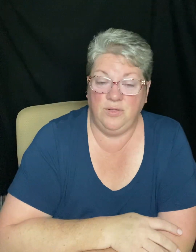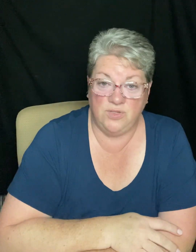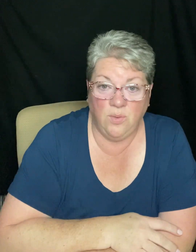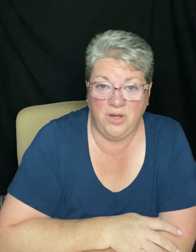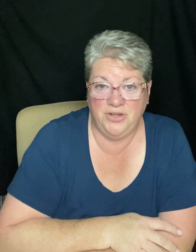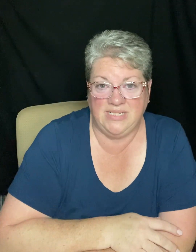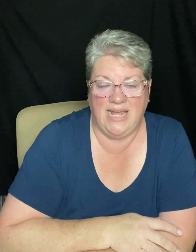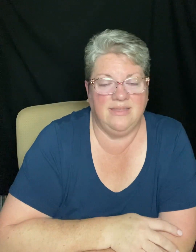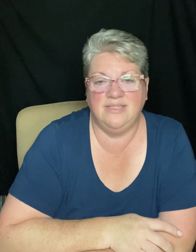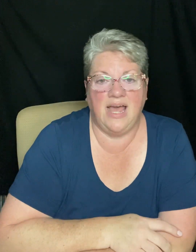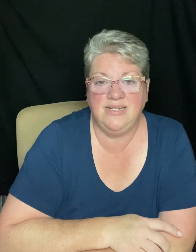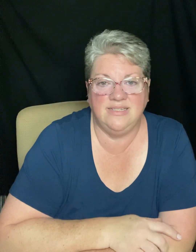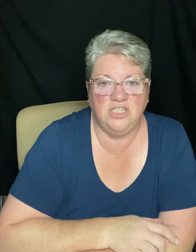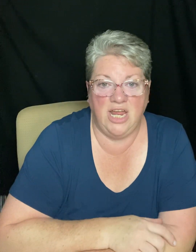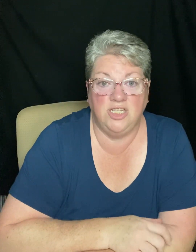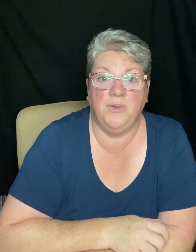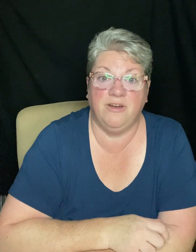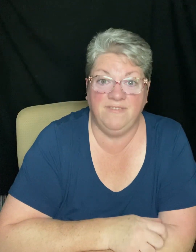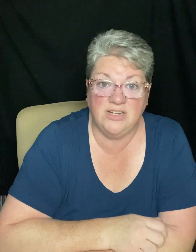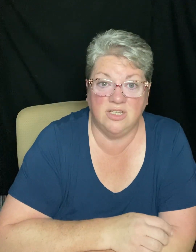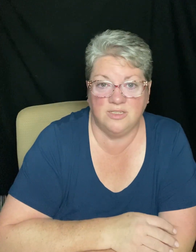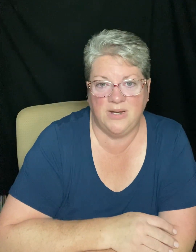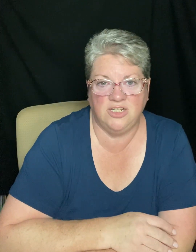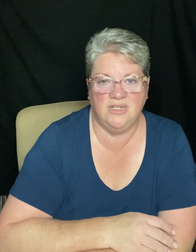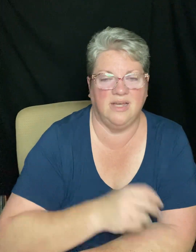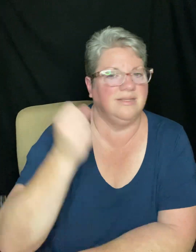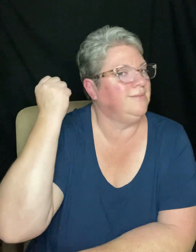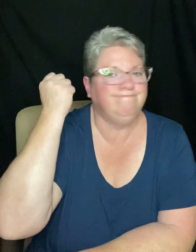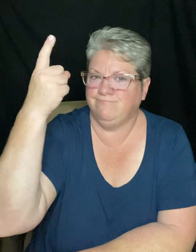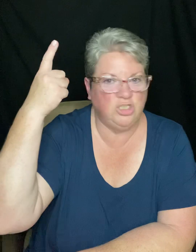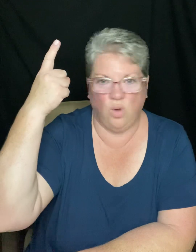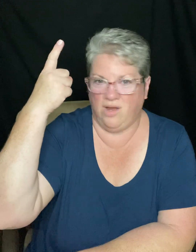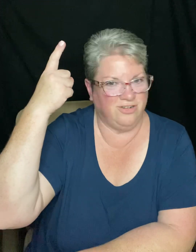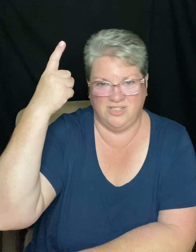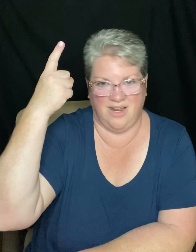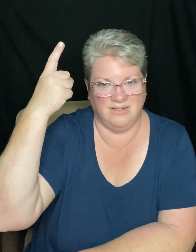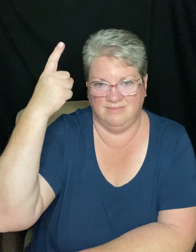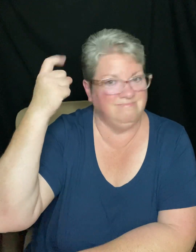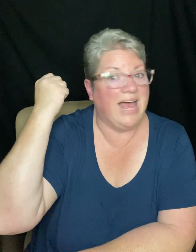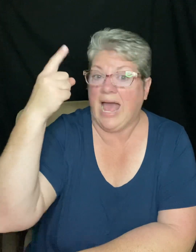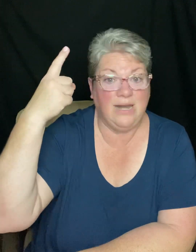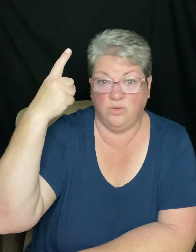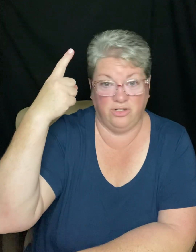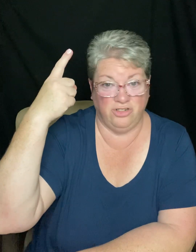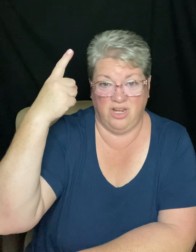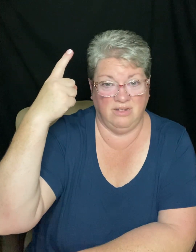don't understand, the sign doesn't change, but your facial expression does. Don't understand. I don't understand.